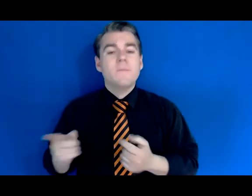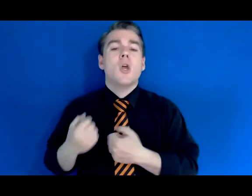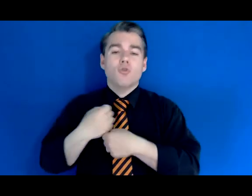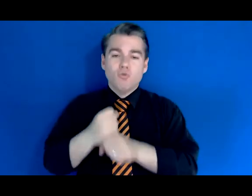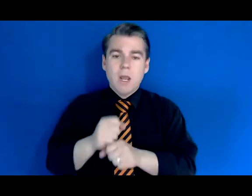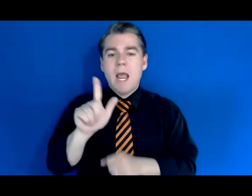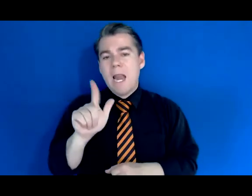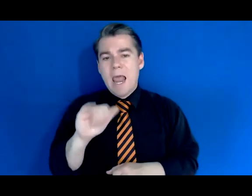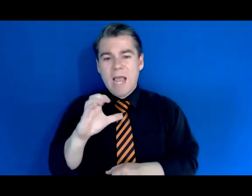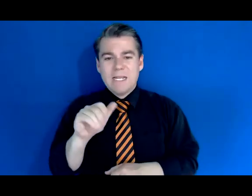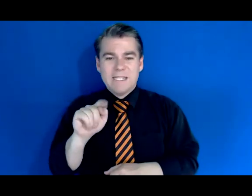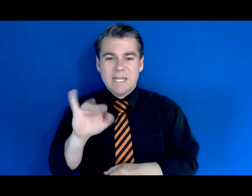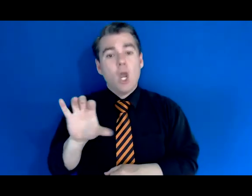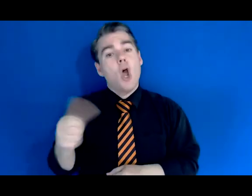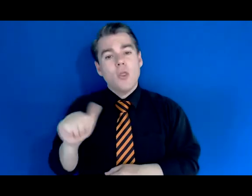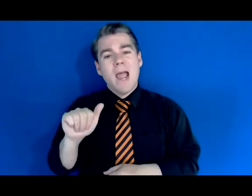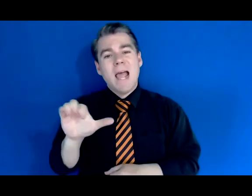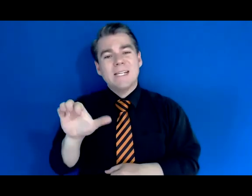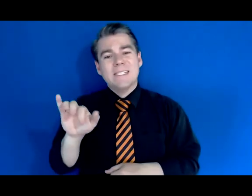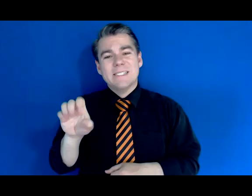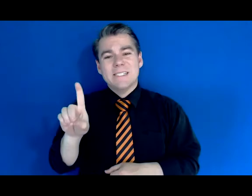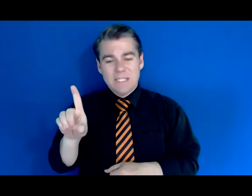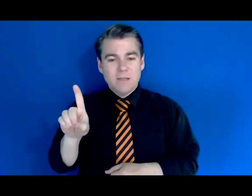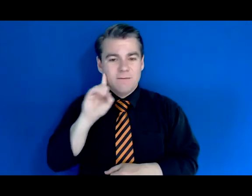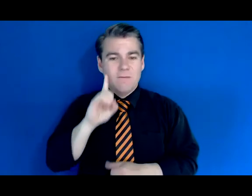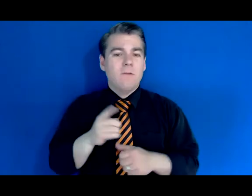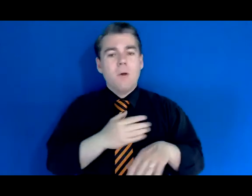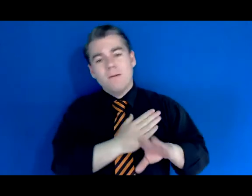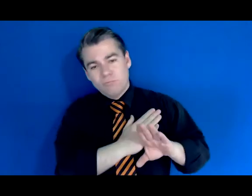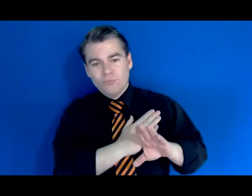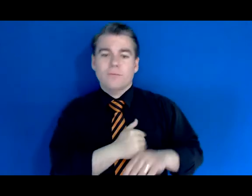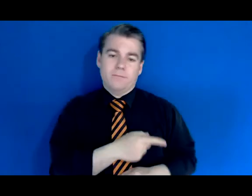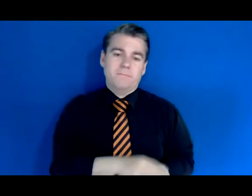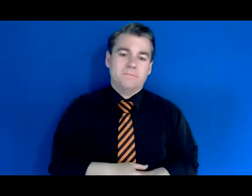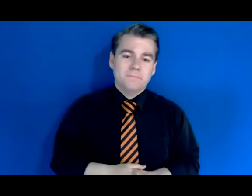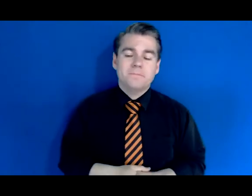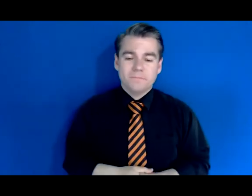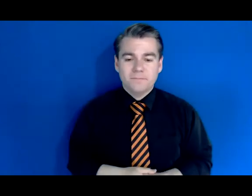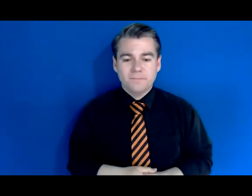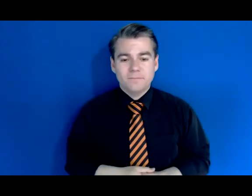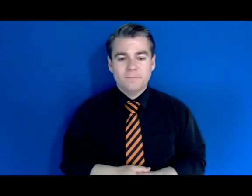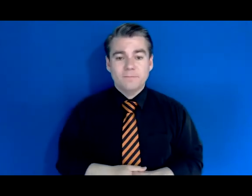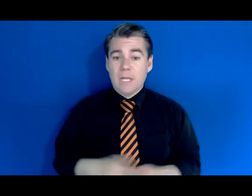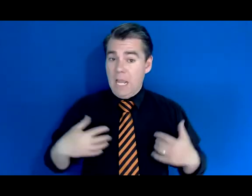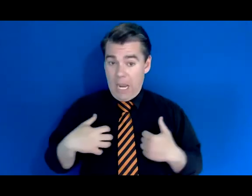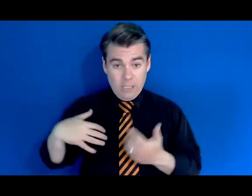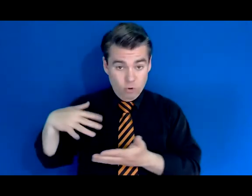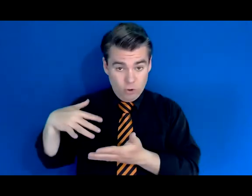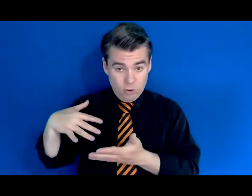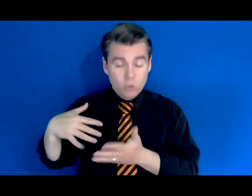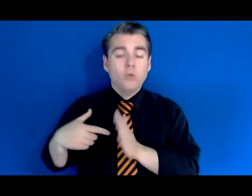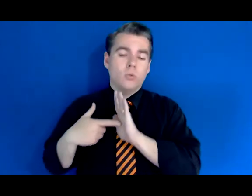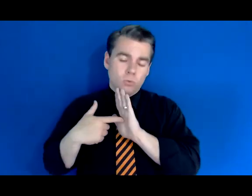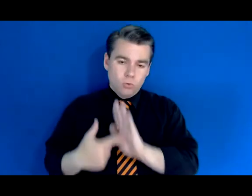acids known to inhibit disease-causing Candida yeast species. Animal studies have shown that S.